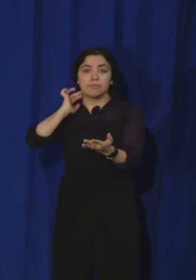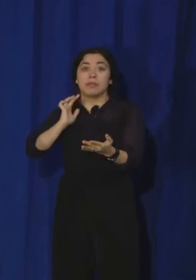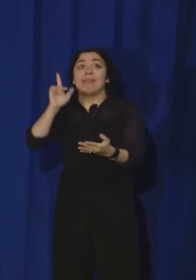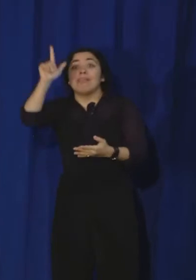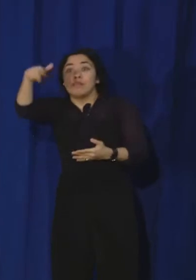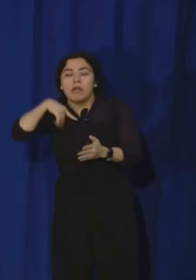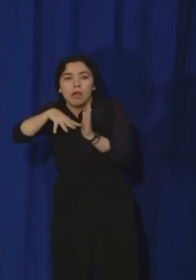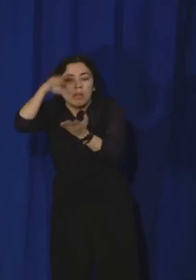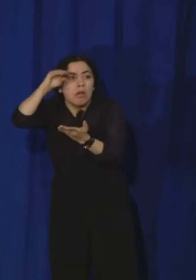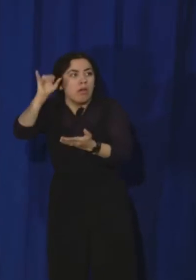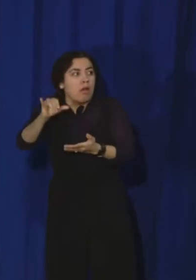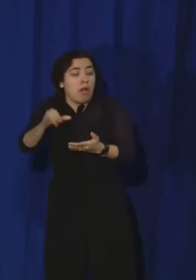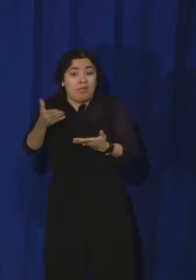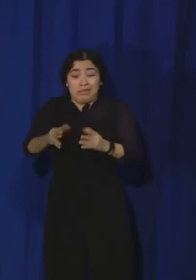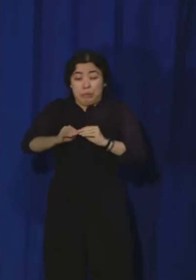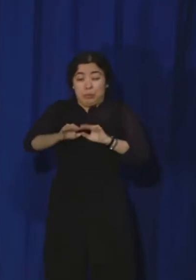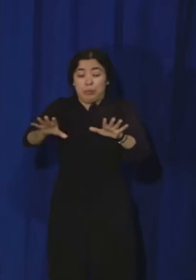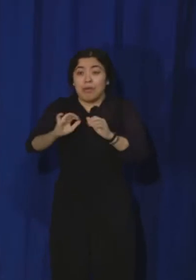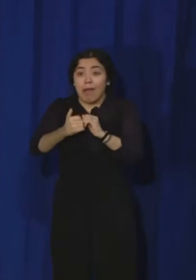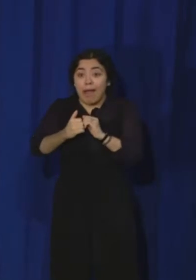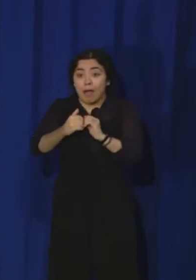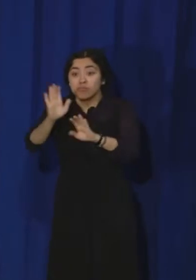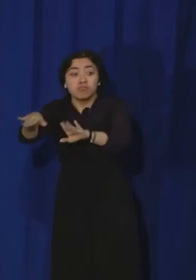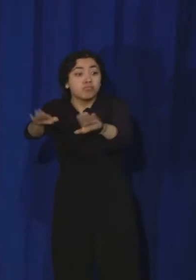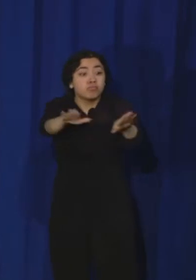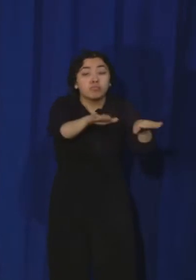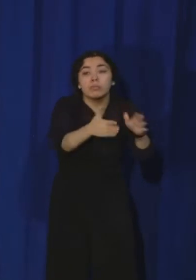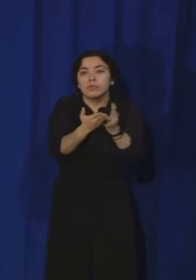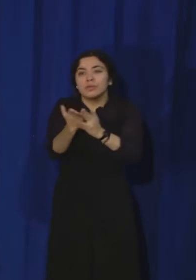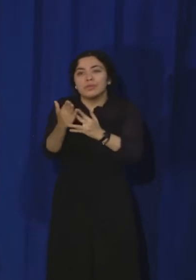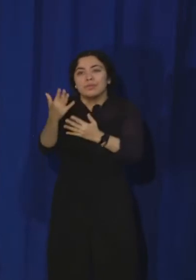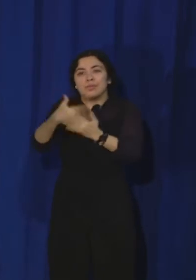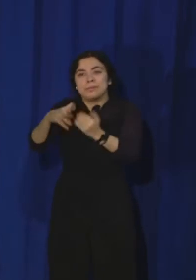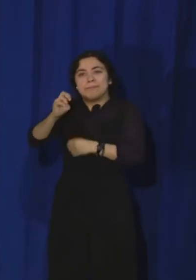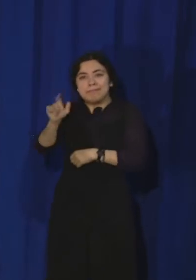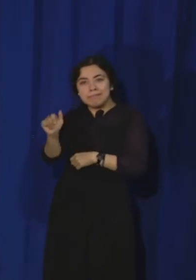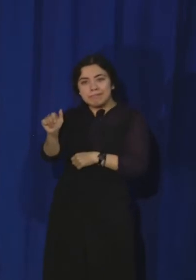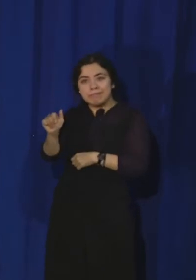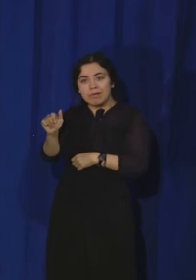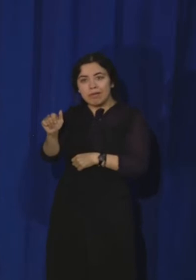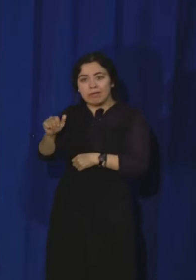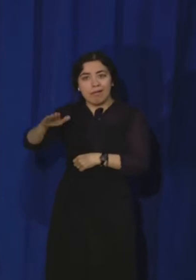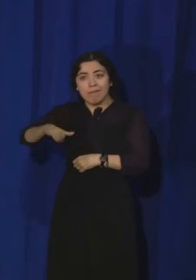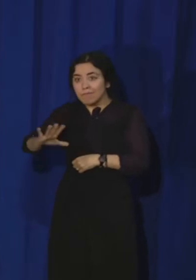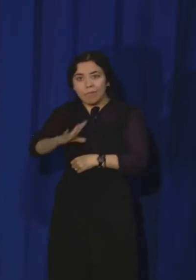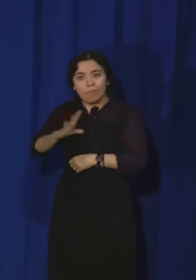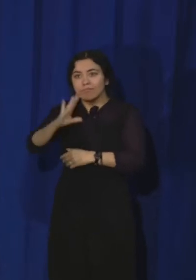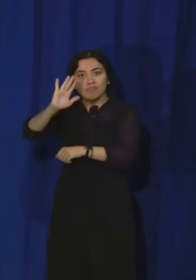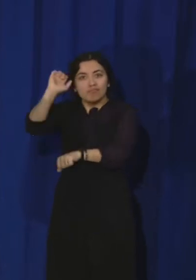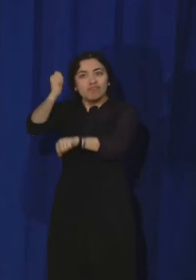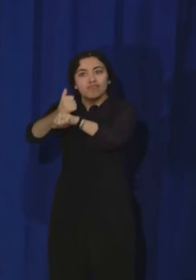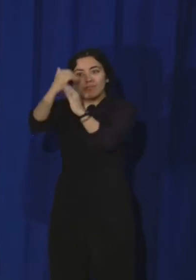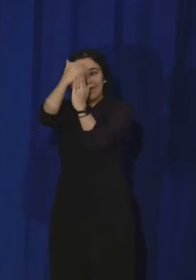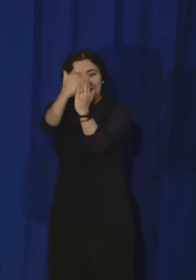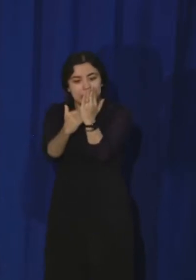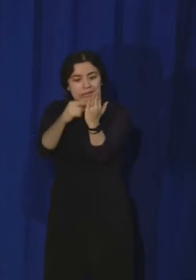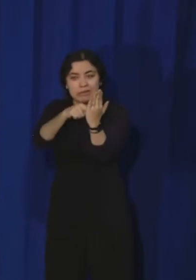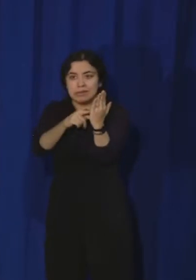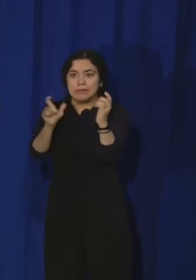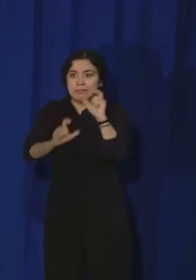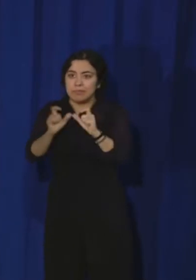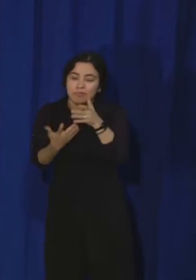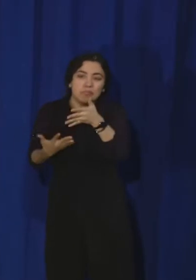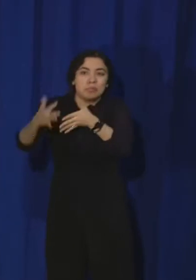hadn't even gotten to the lists that CDPH and the Cook County Department of Public Health had put together of people that they've prioritized to get access to this